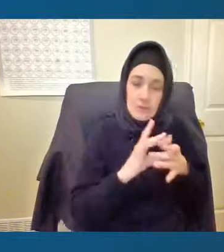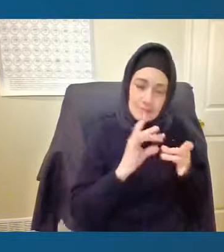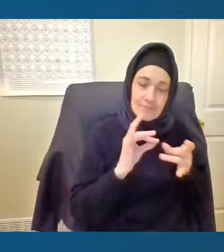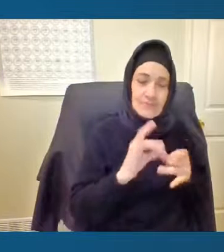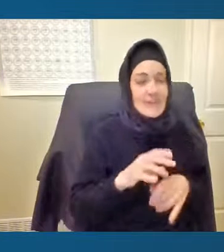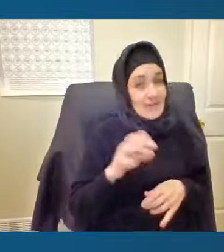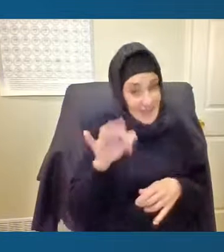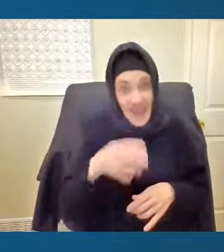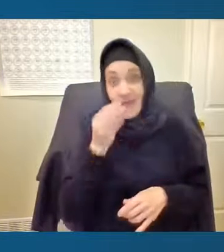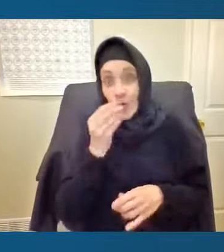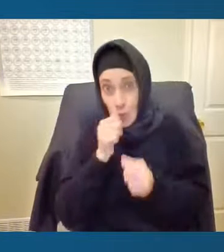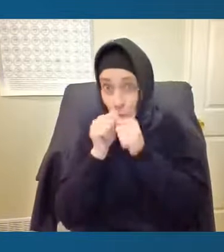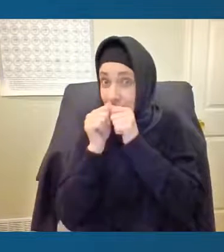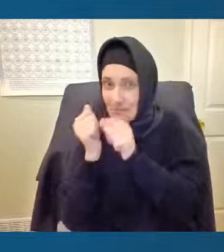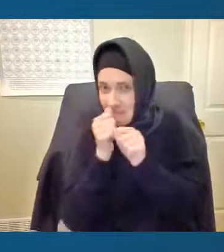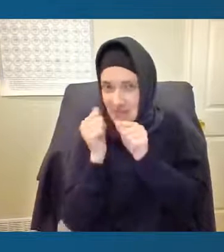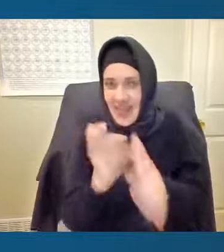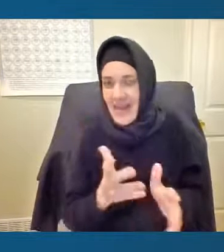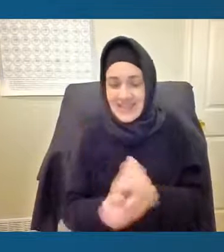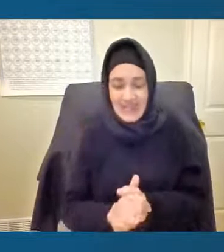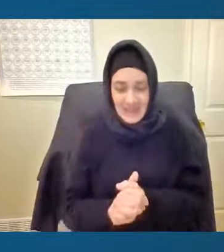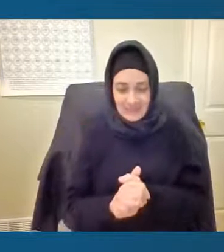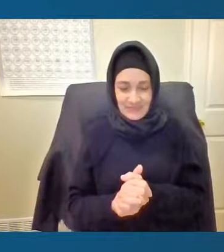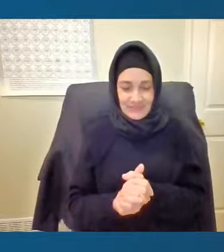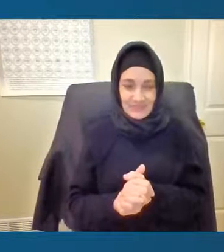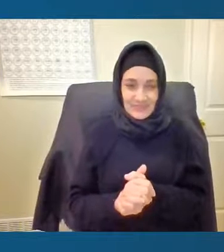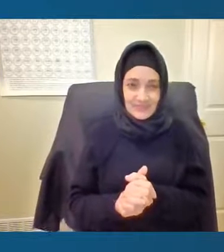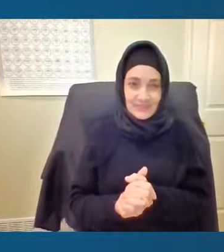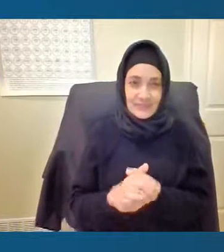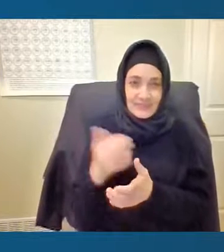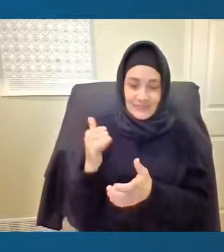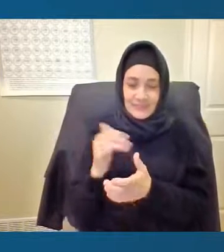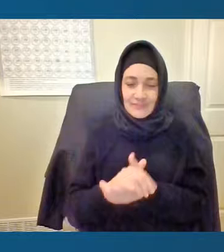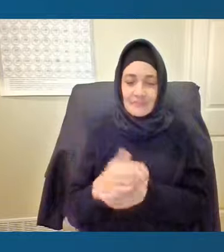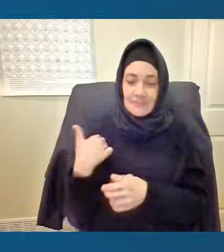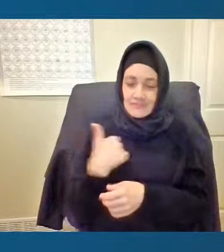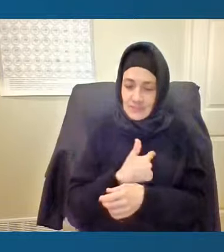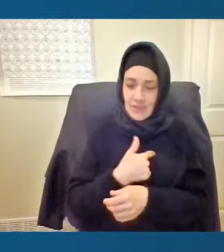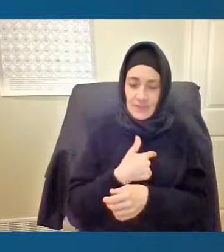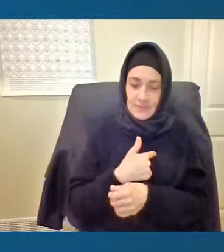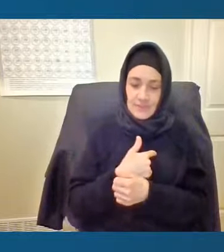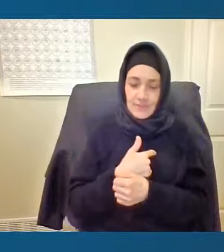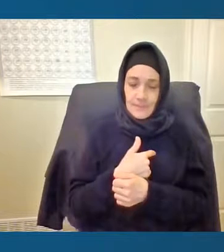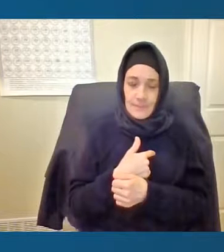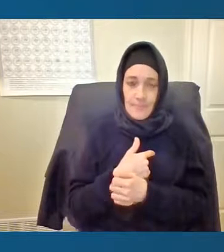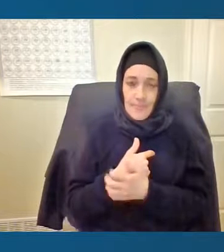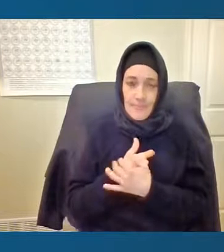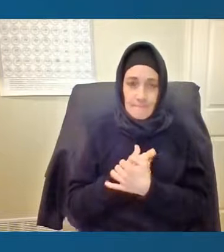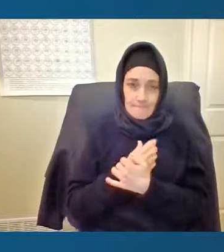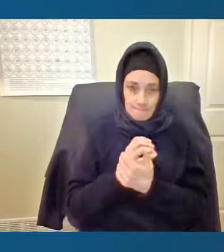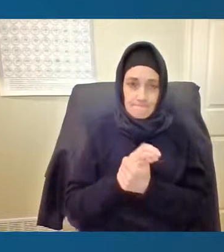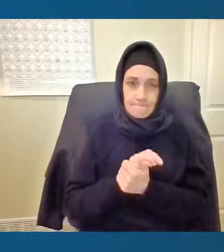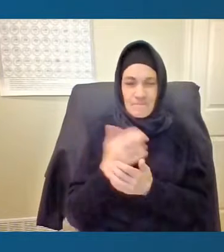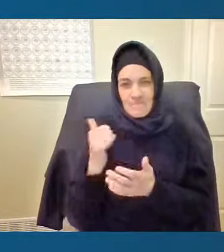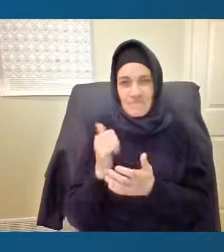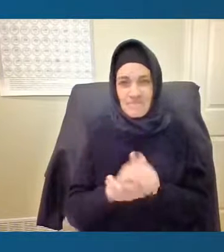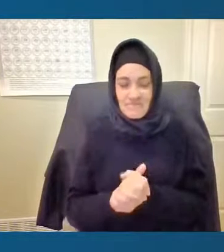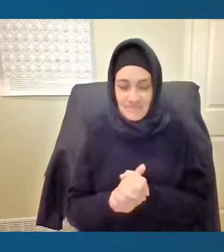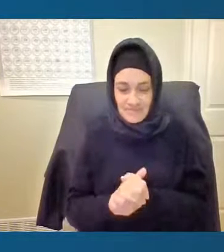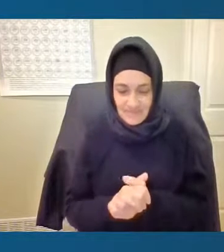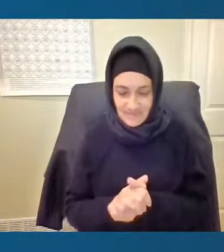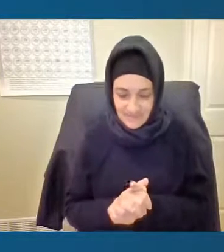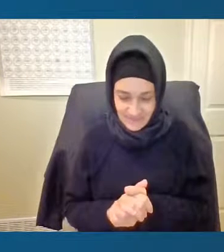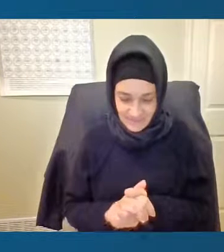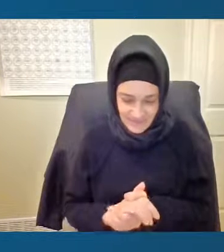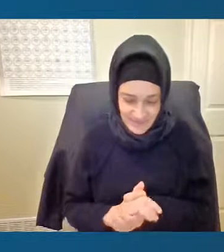inshallah. Jazakallah khair. Subhanakallahumma wa bihamdik. Nashhadu an la ilaha illa ant. Nastaghfiruka wa atubu ilayk. Subhana rabbika rabbil